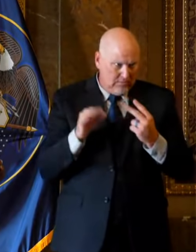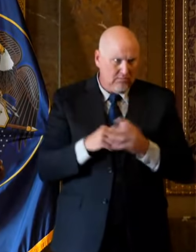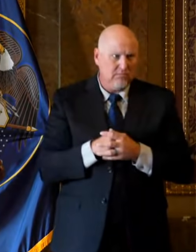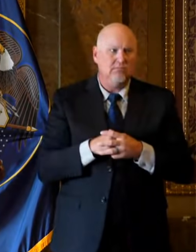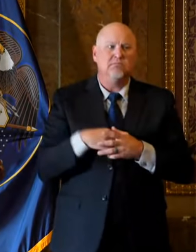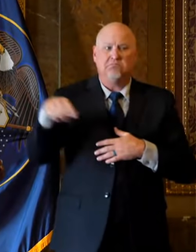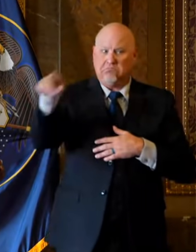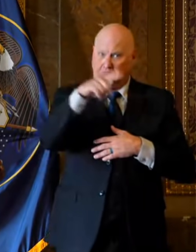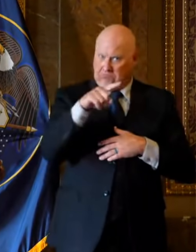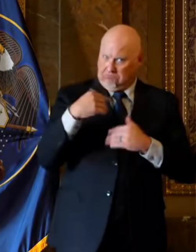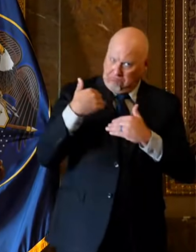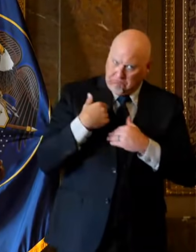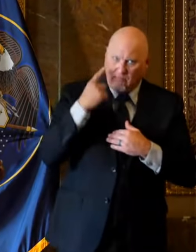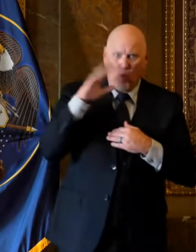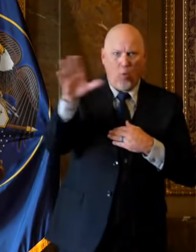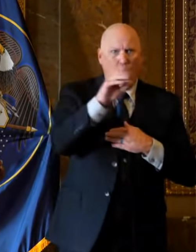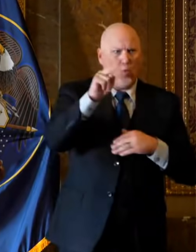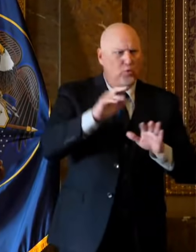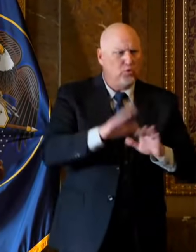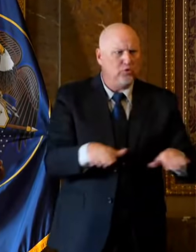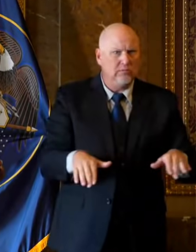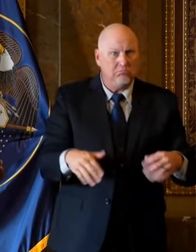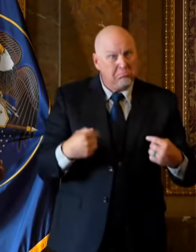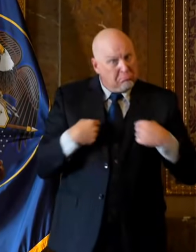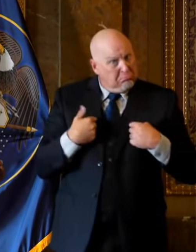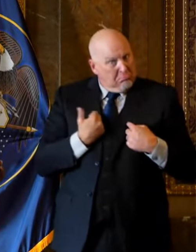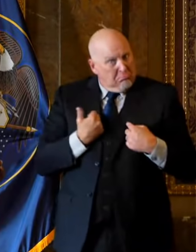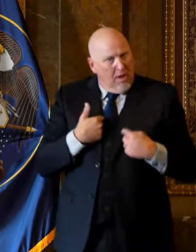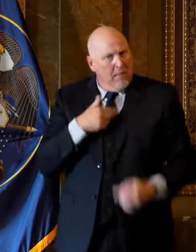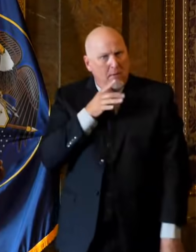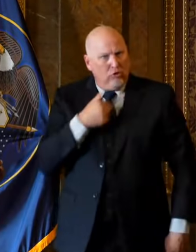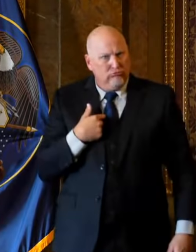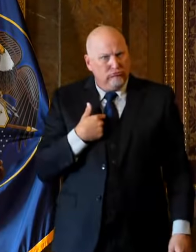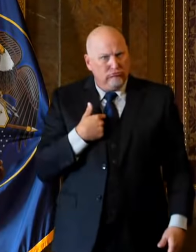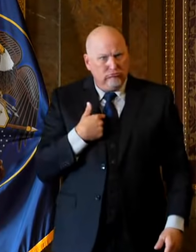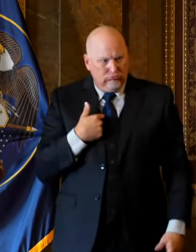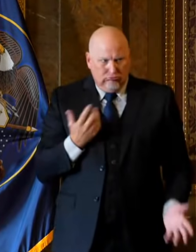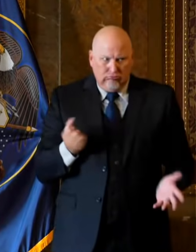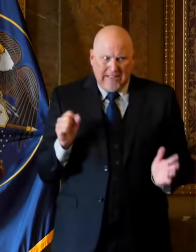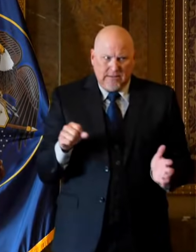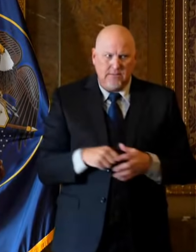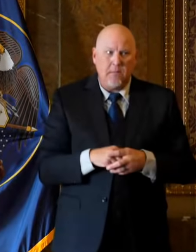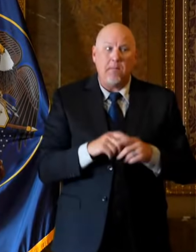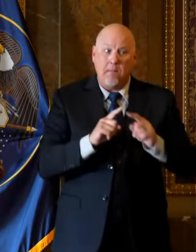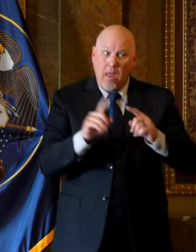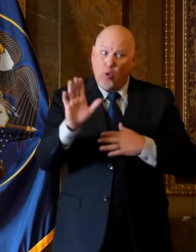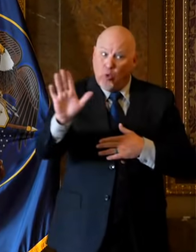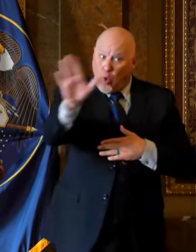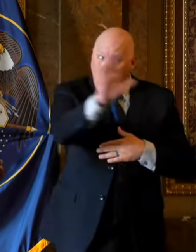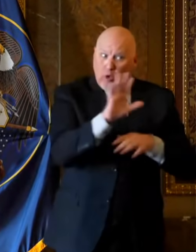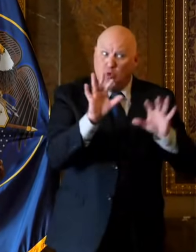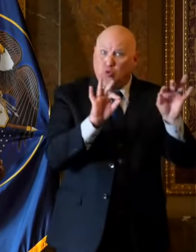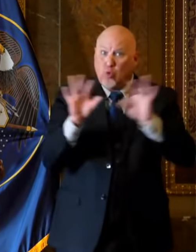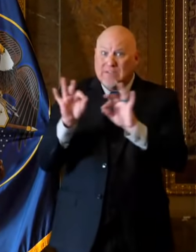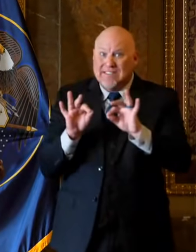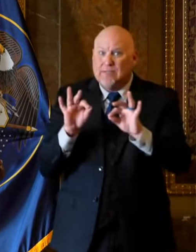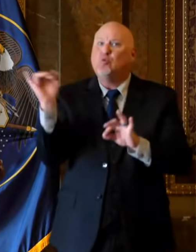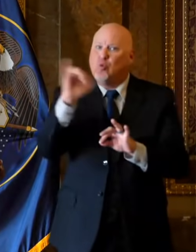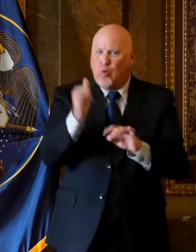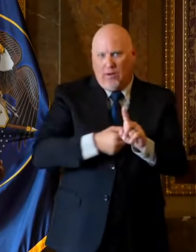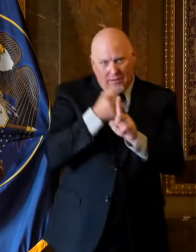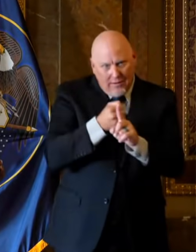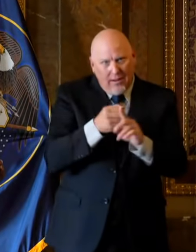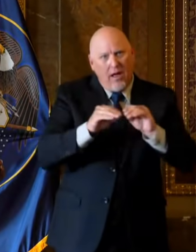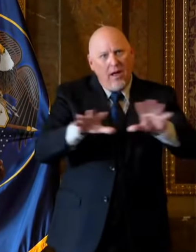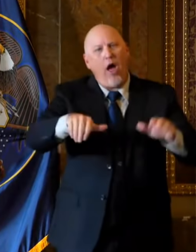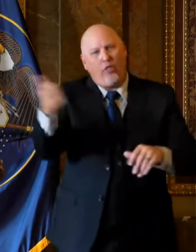as well. We also believe that choices have consequences. And if a parent